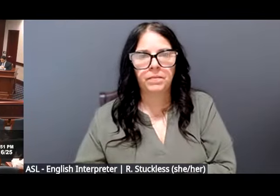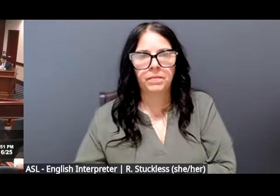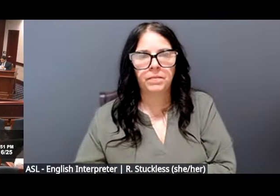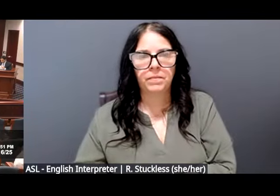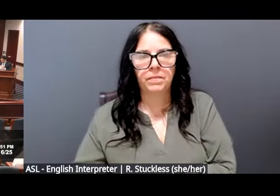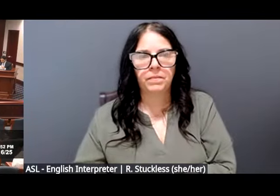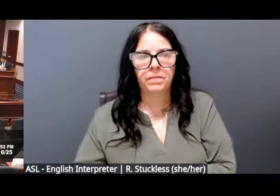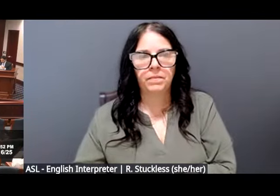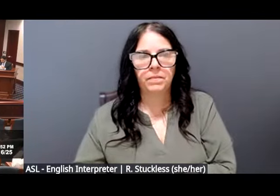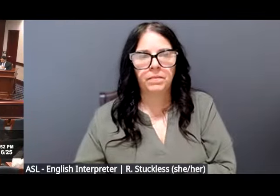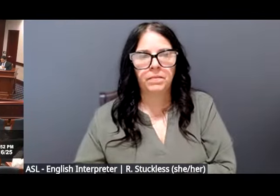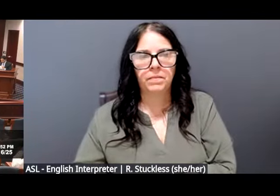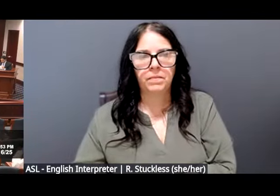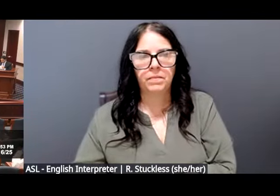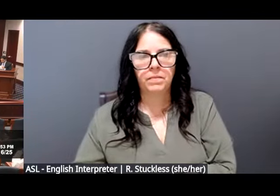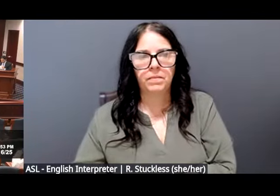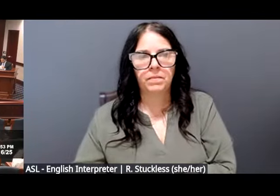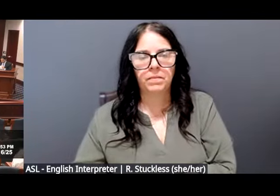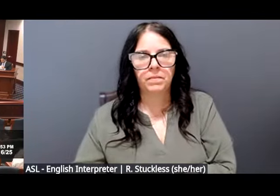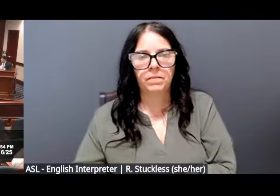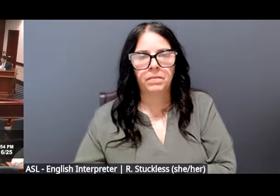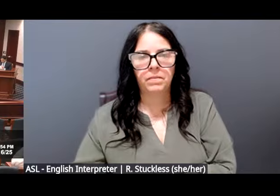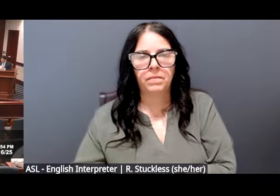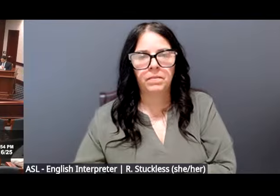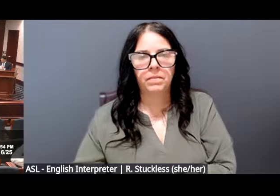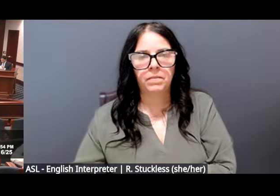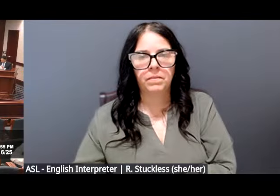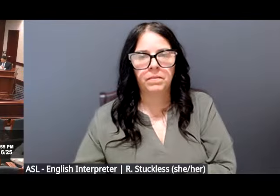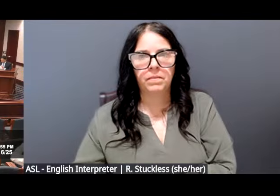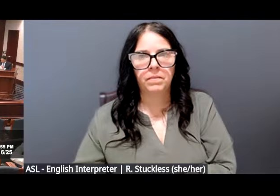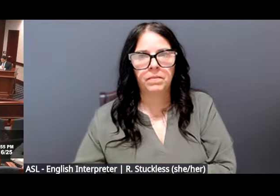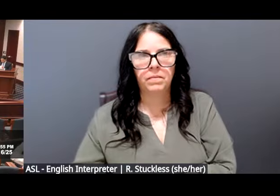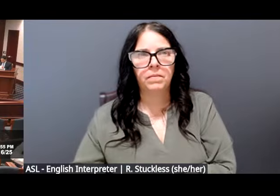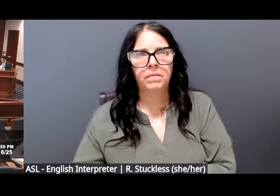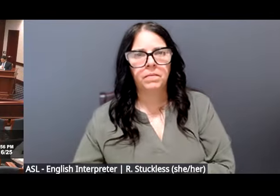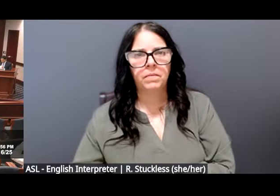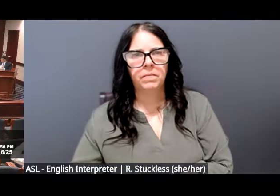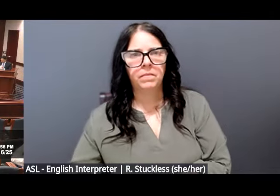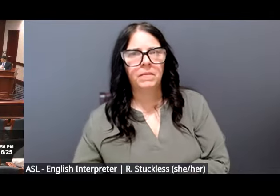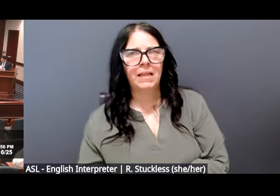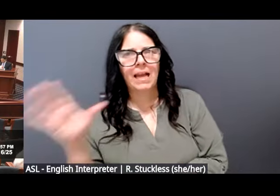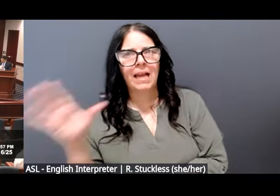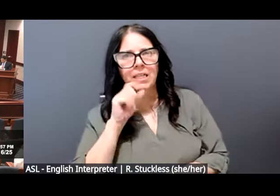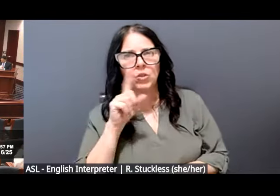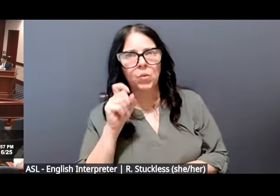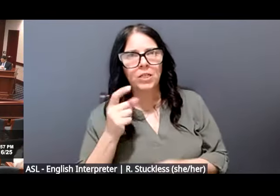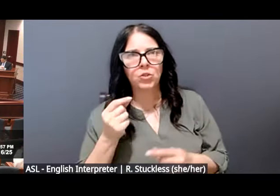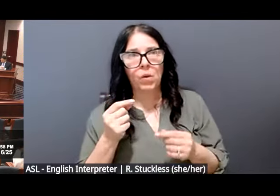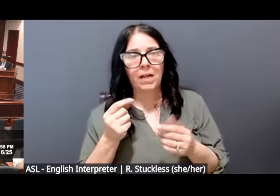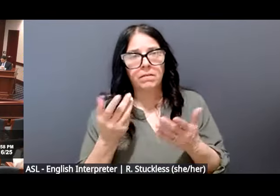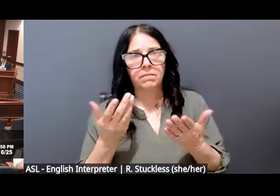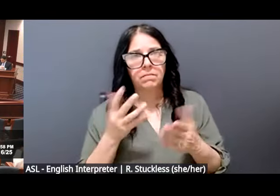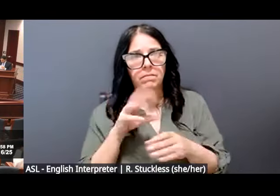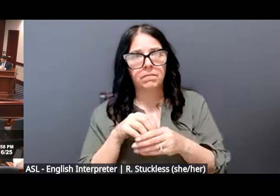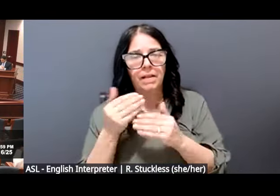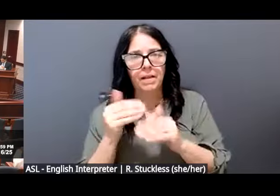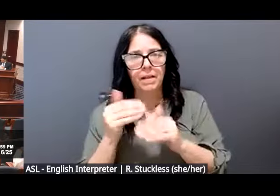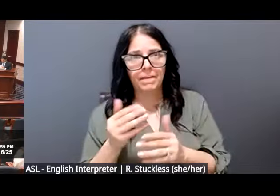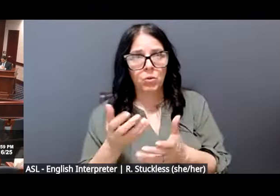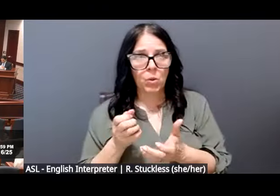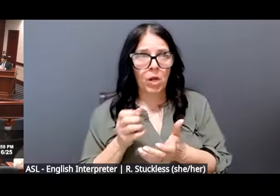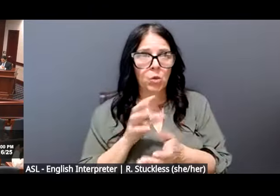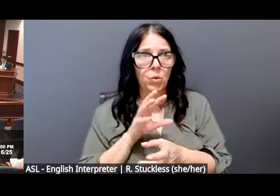Guess the question is whether, given what we have and the limitations that we Well, have, that's. we want to include this